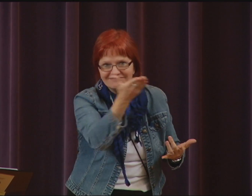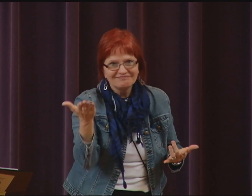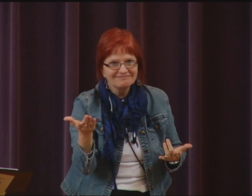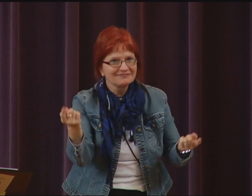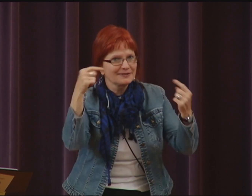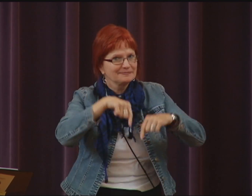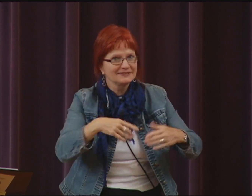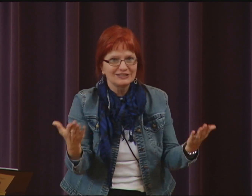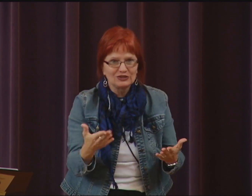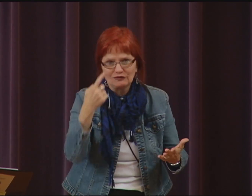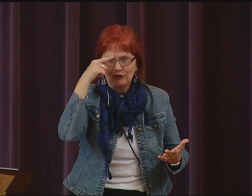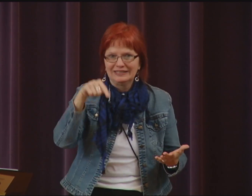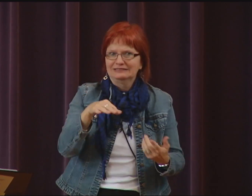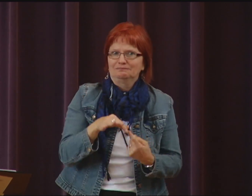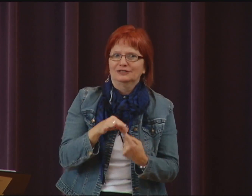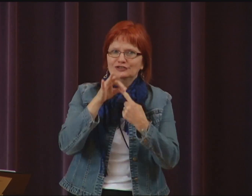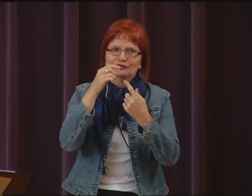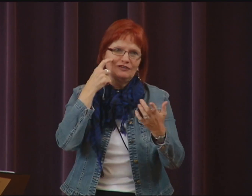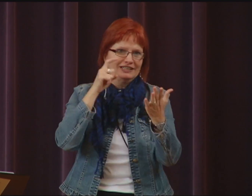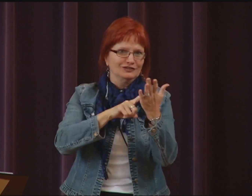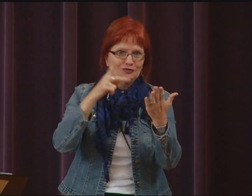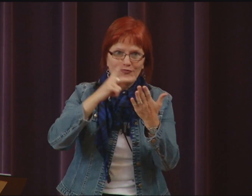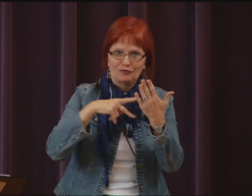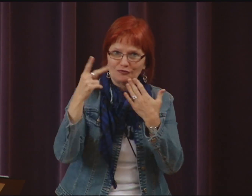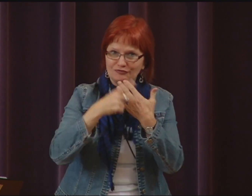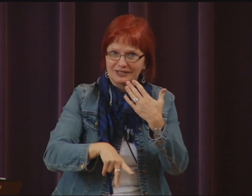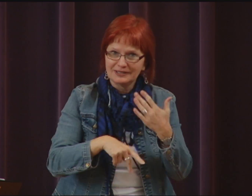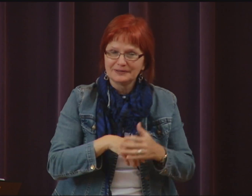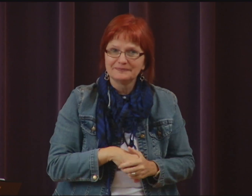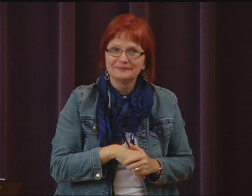Wow, I'm so delighted to see you all here for this special recognition.